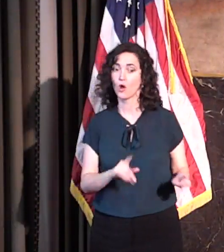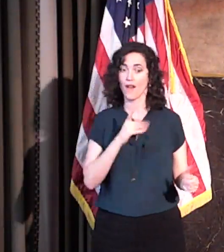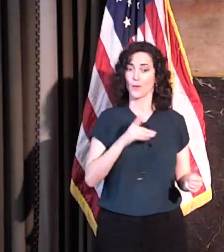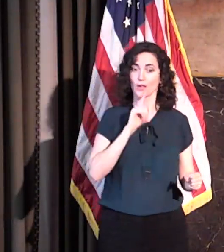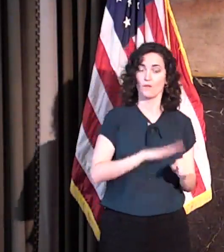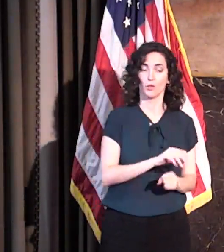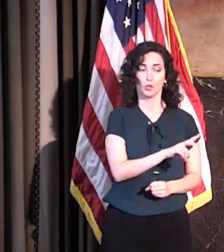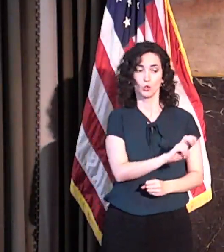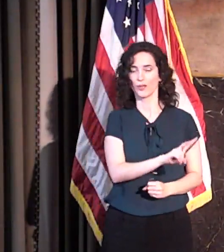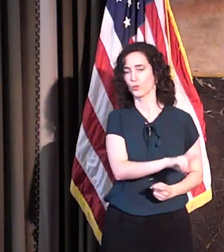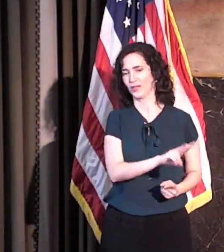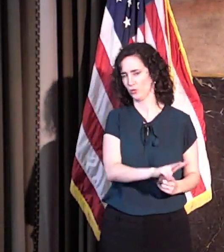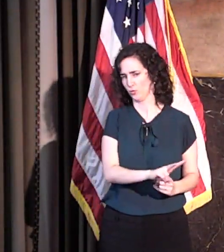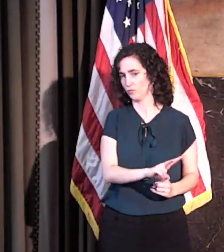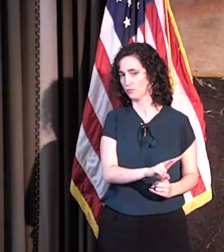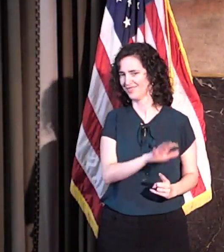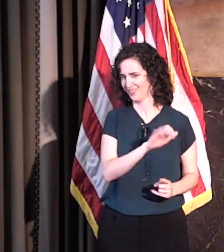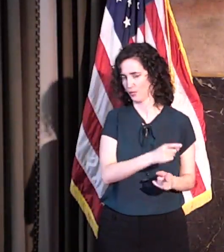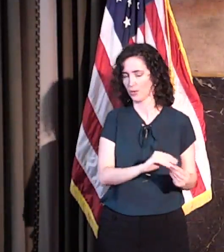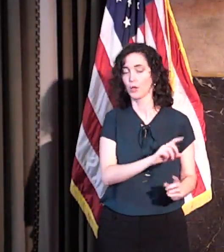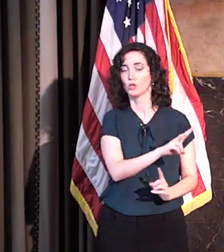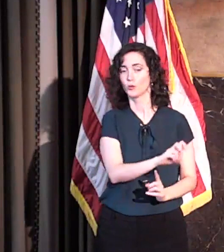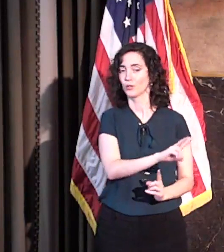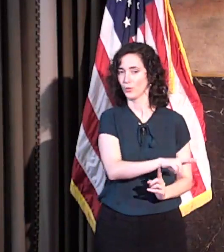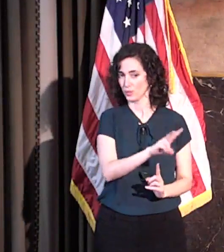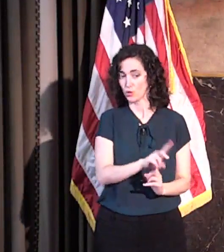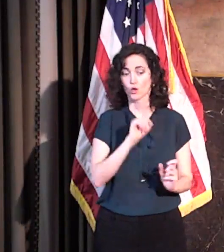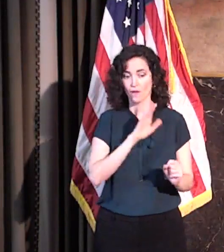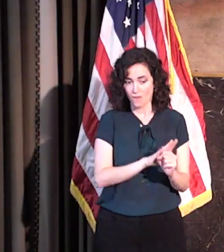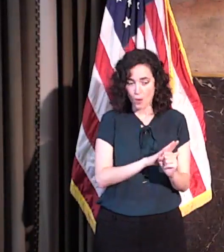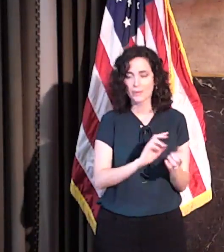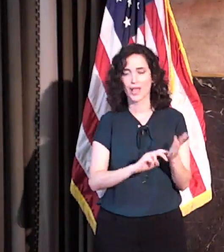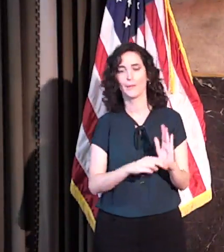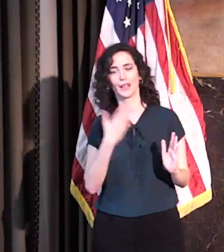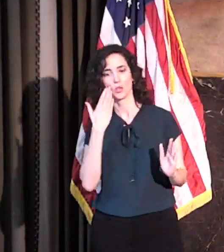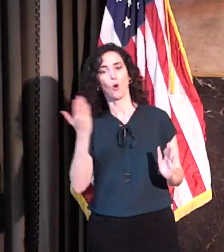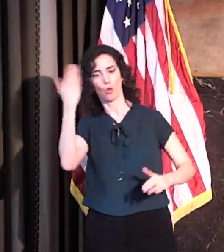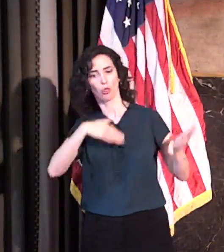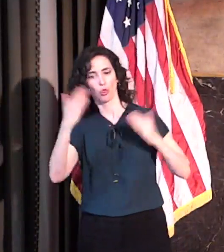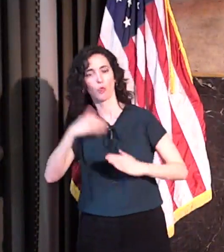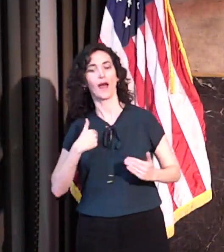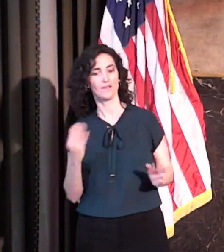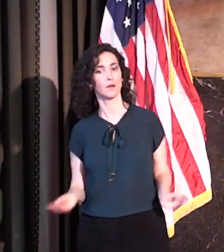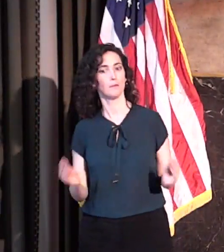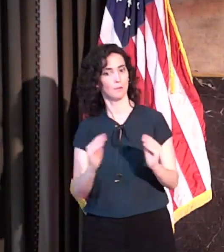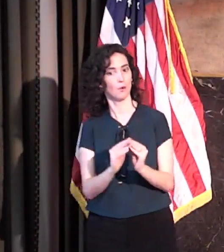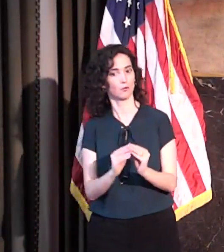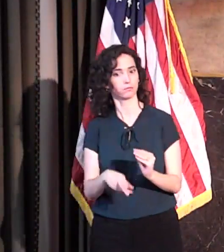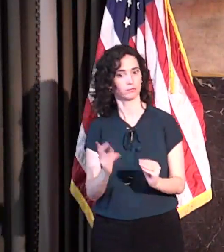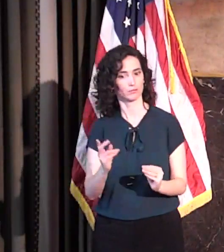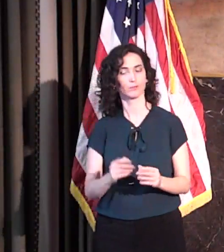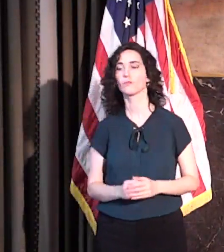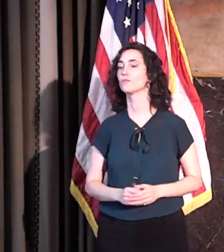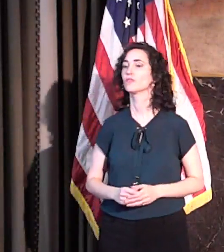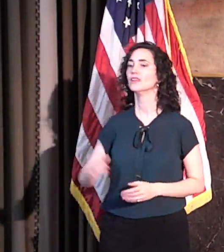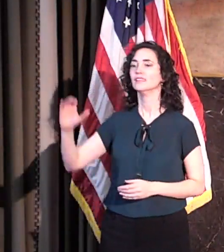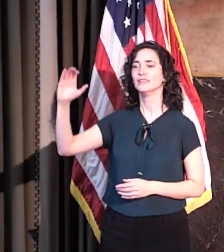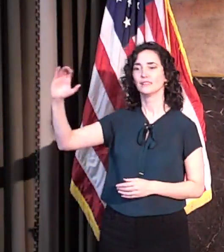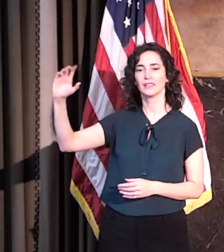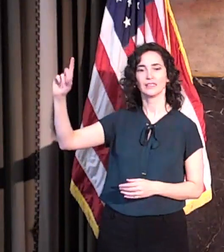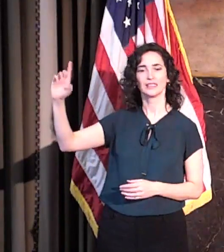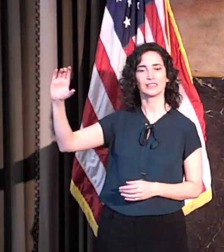confirmed or presumptive, you know you have many, many, many more that are out there. The CDC does random sampling